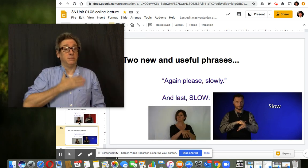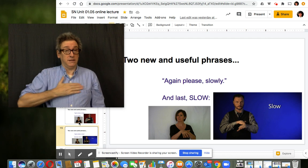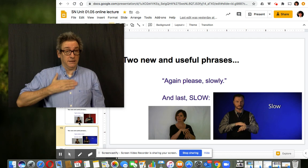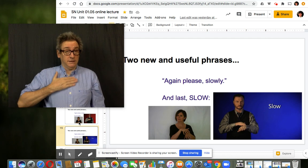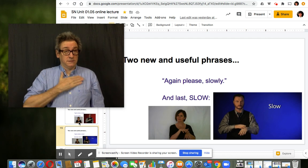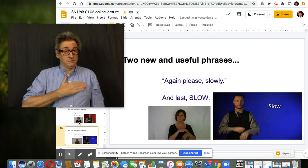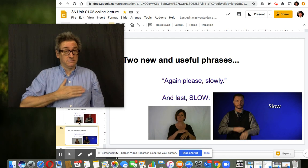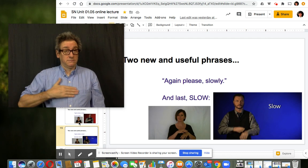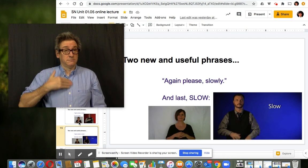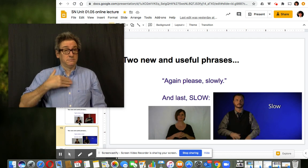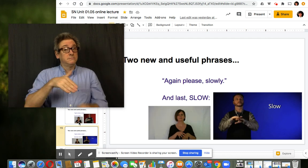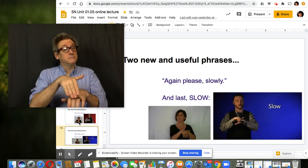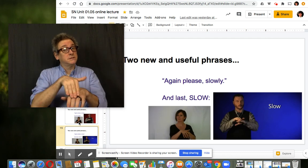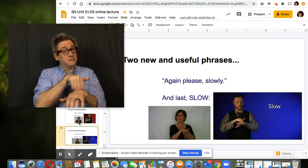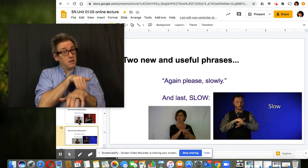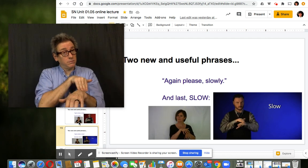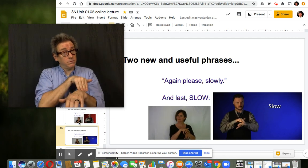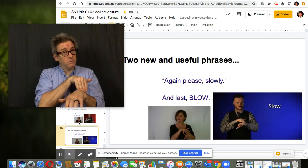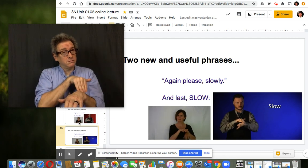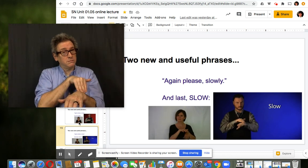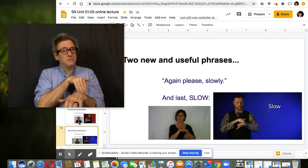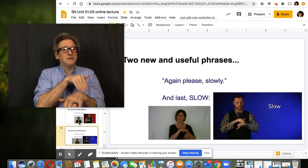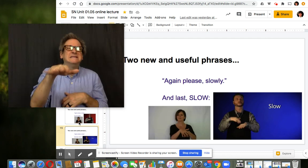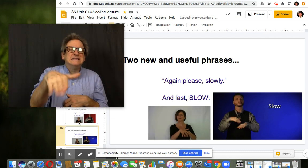please slow.